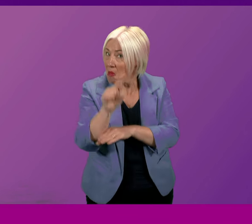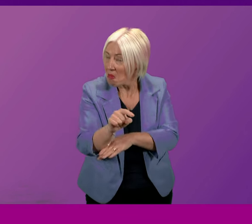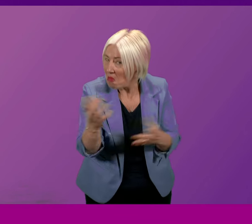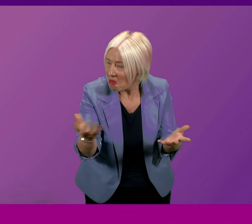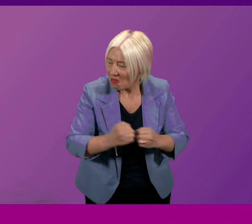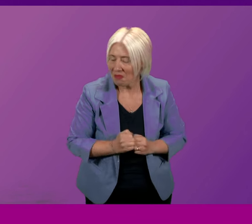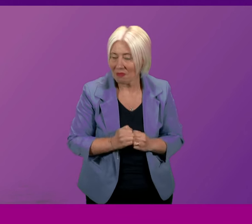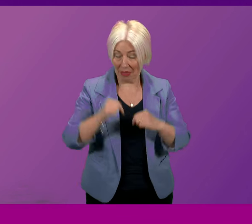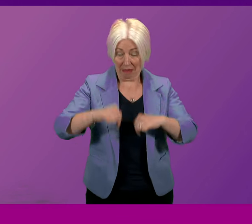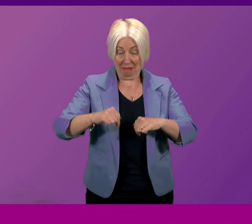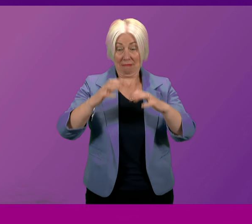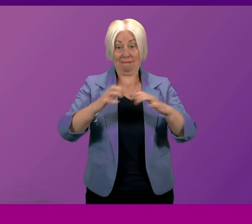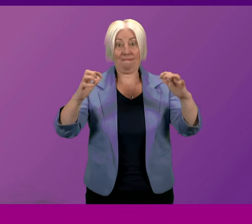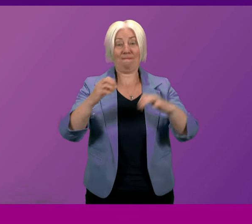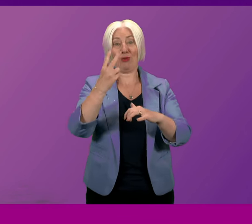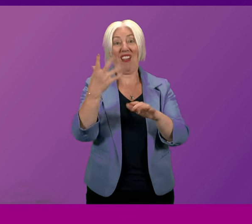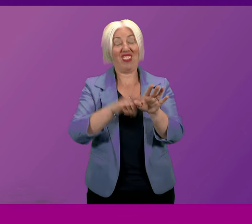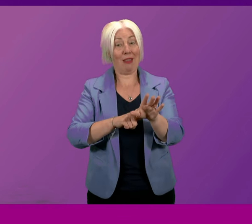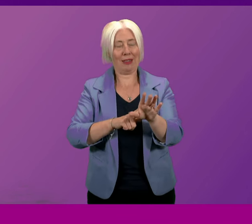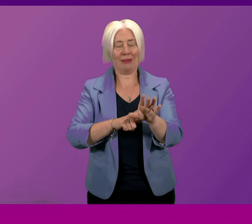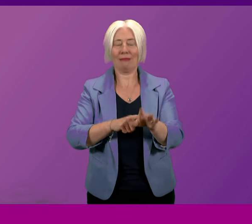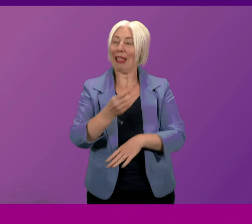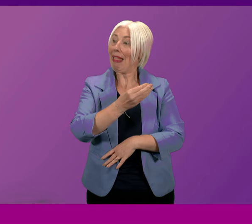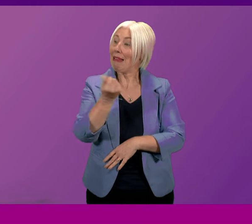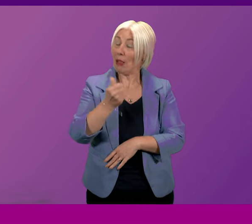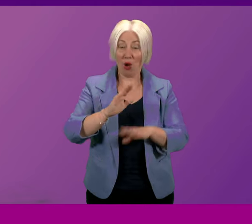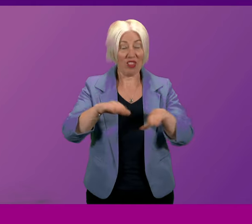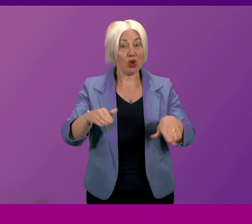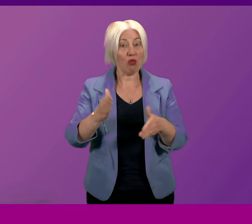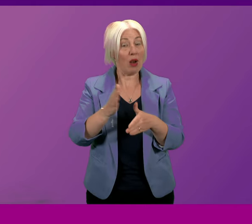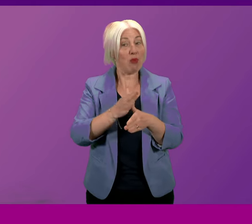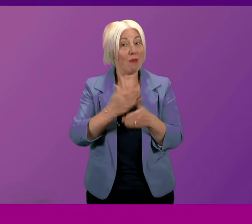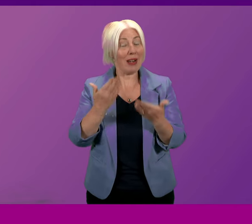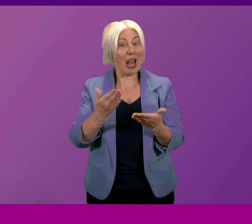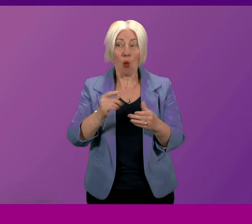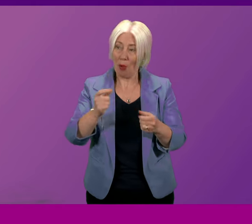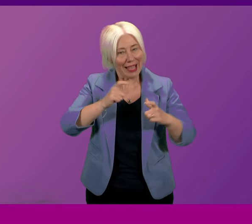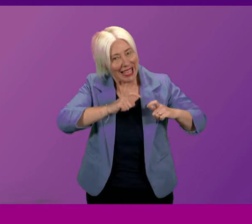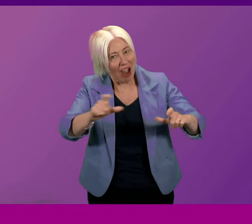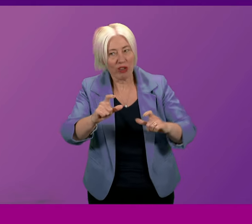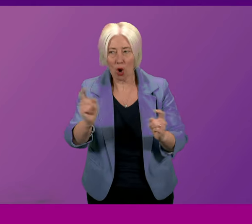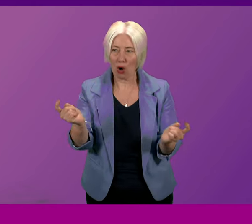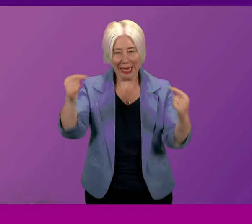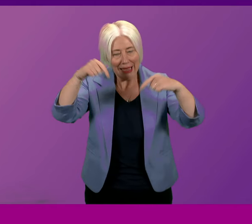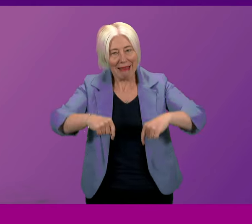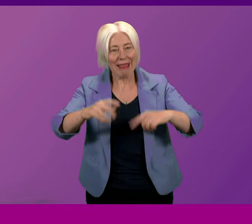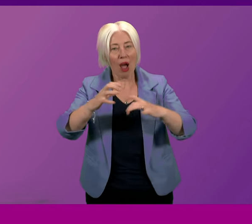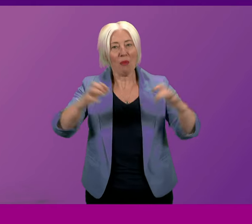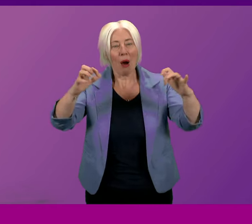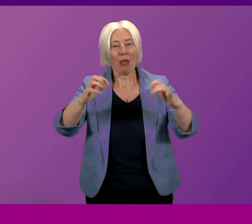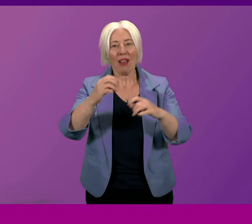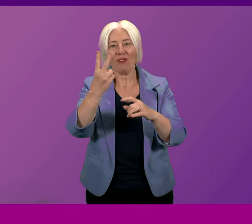existed for 25 years. Some of those children will carry the fire in this chamber well into the next quarter